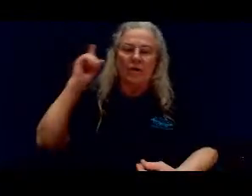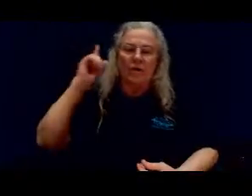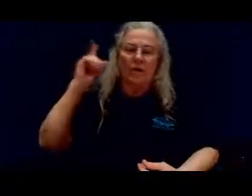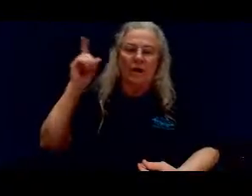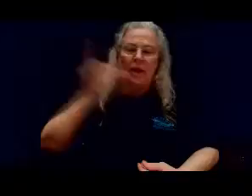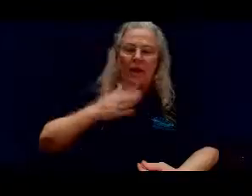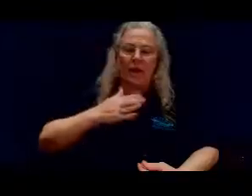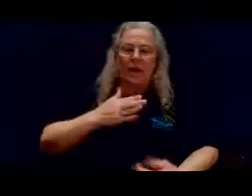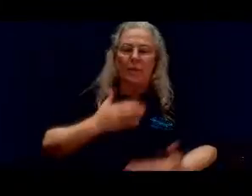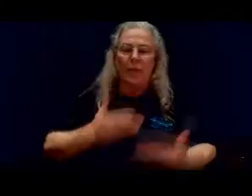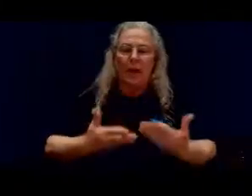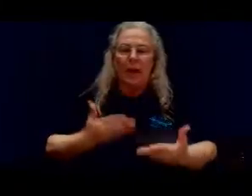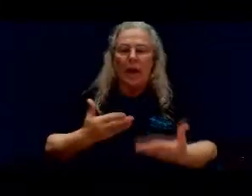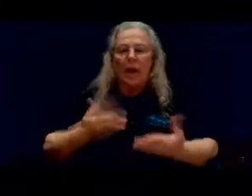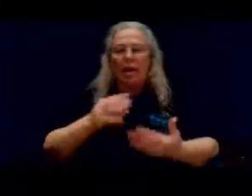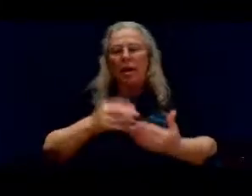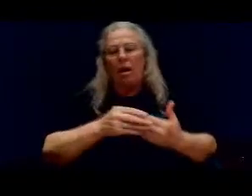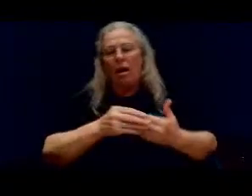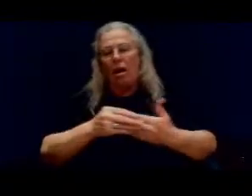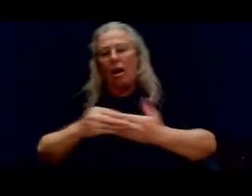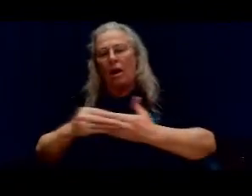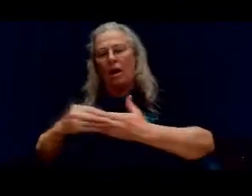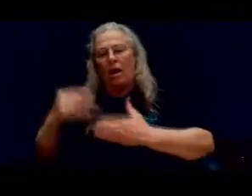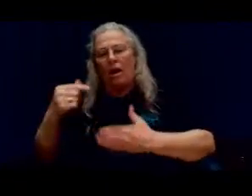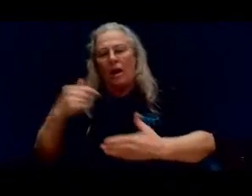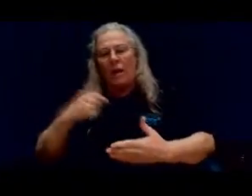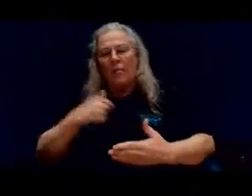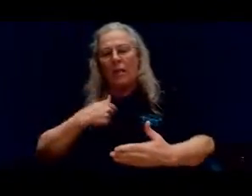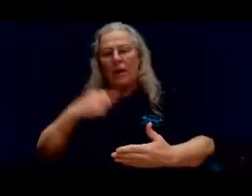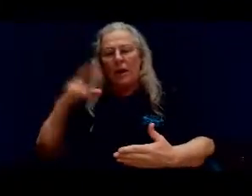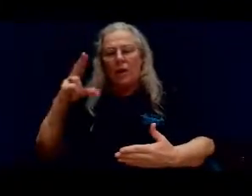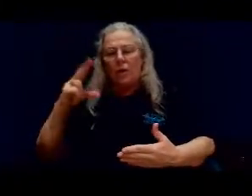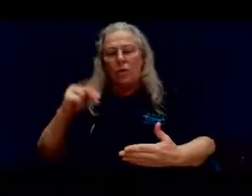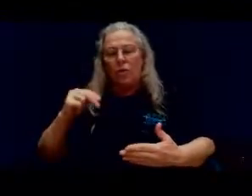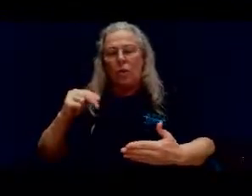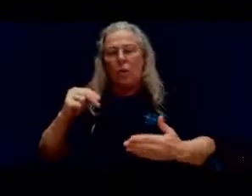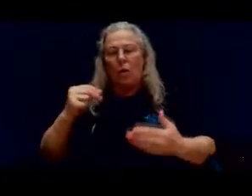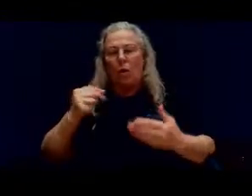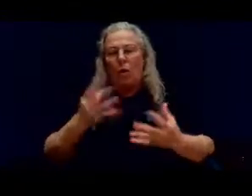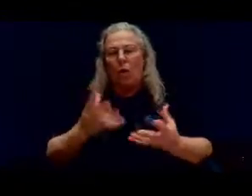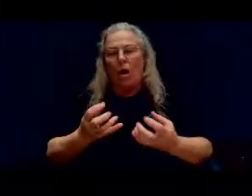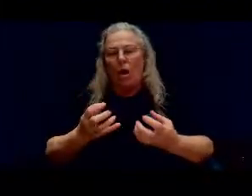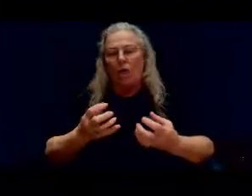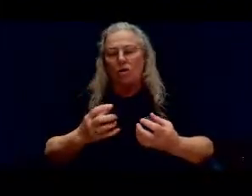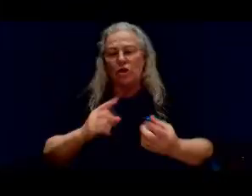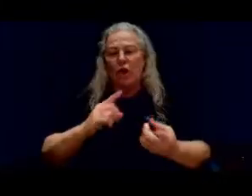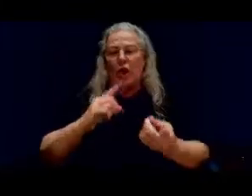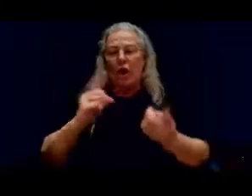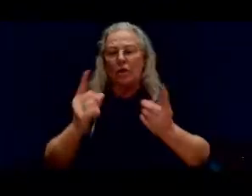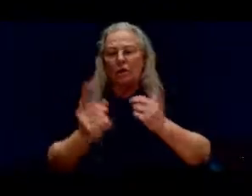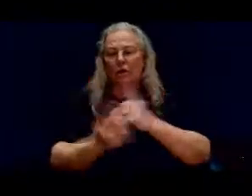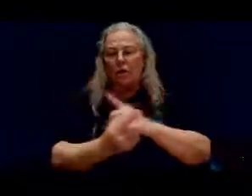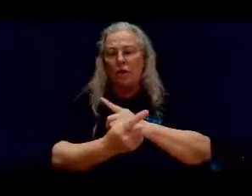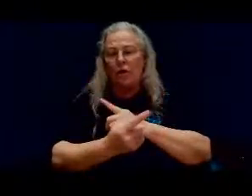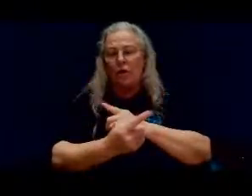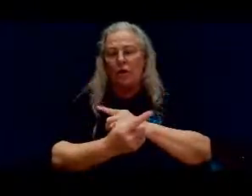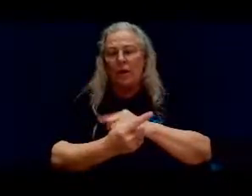Wherever He may guide me, no one shall turn